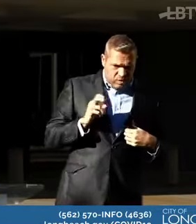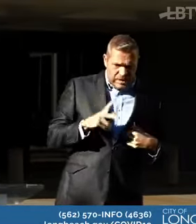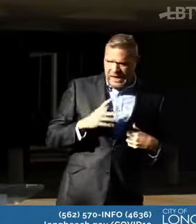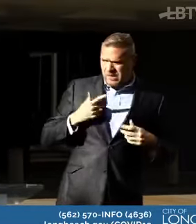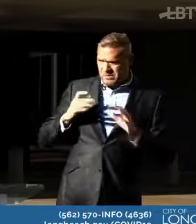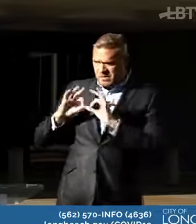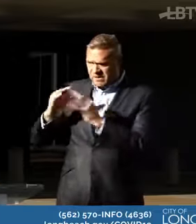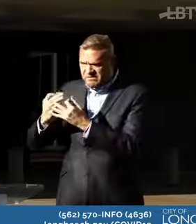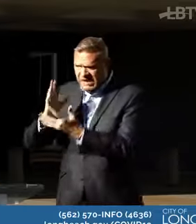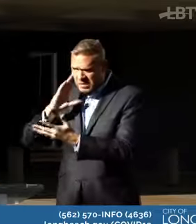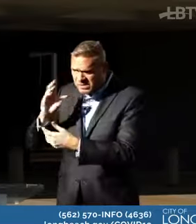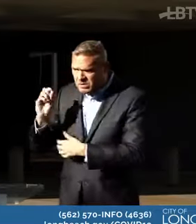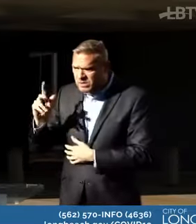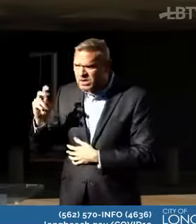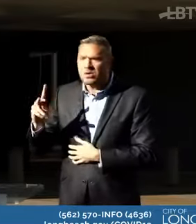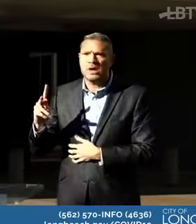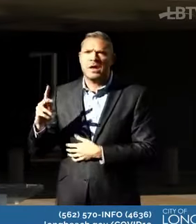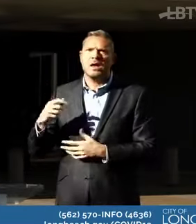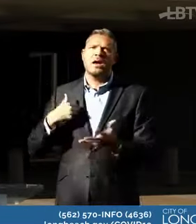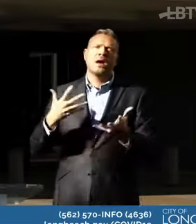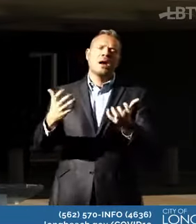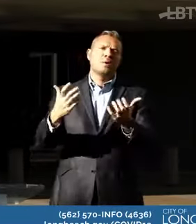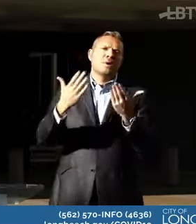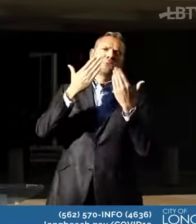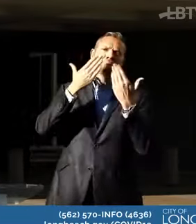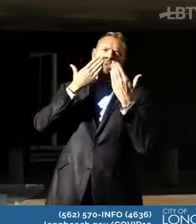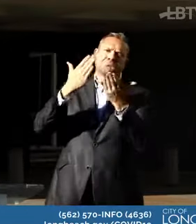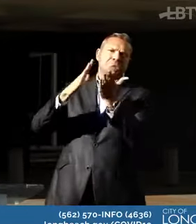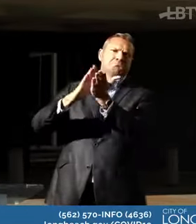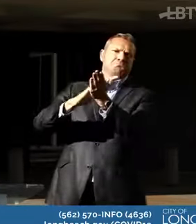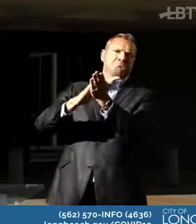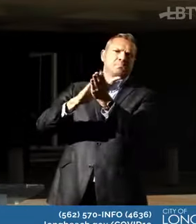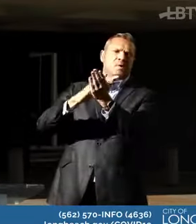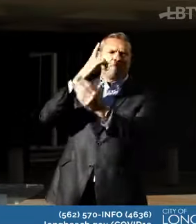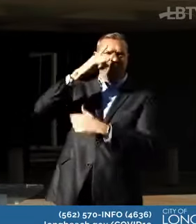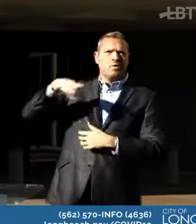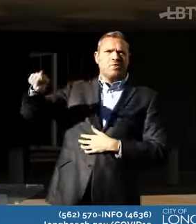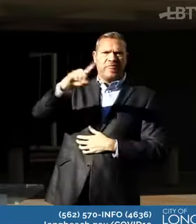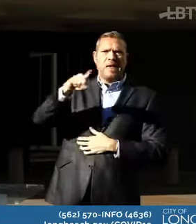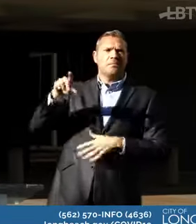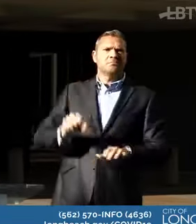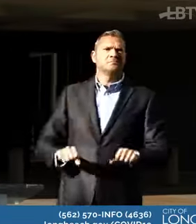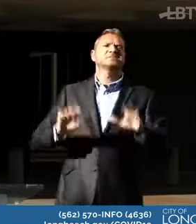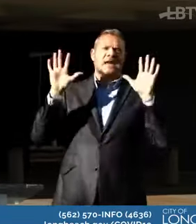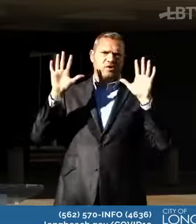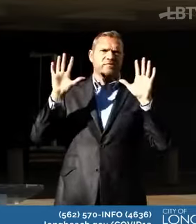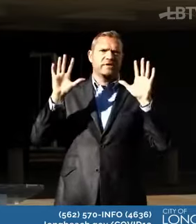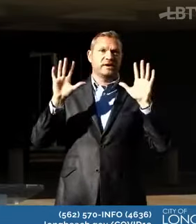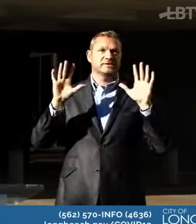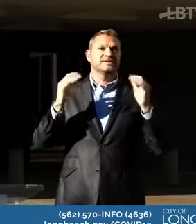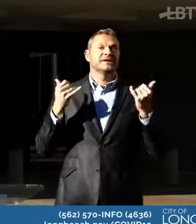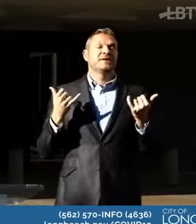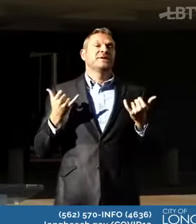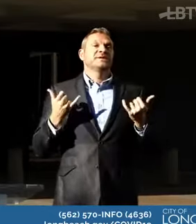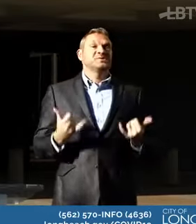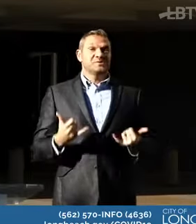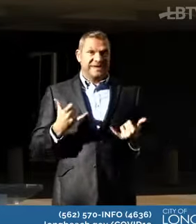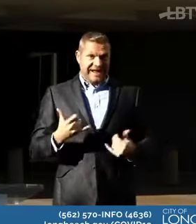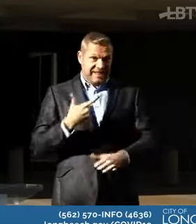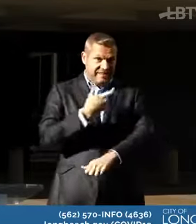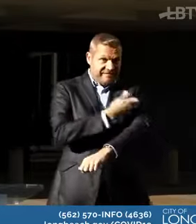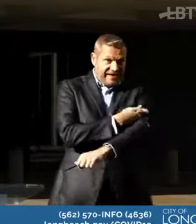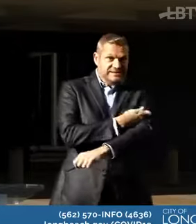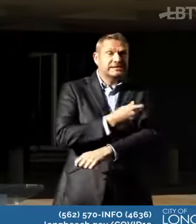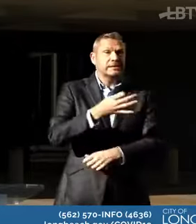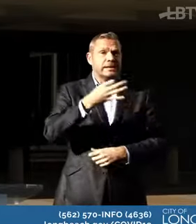thank them for their commitment and sacrifice. And today, this vaccine and the vaccines to come make